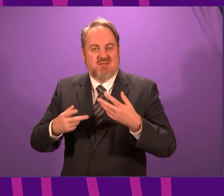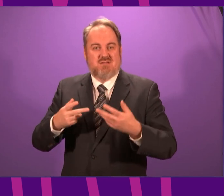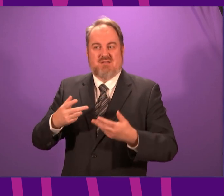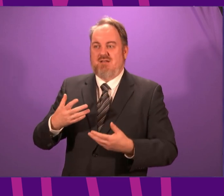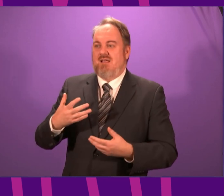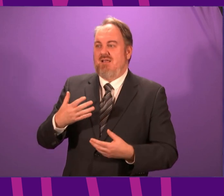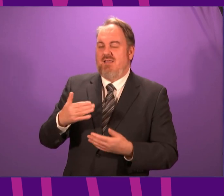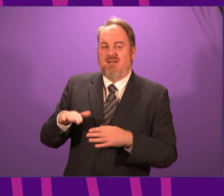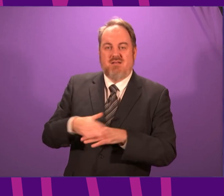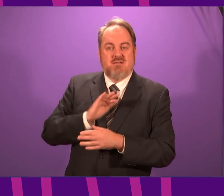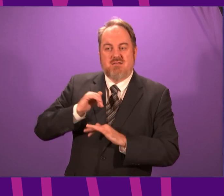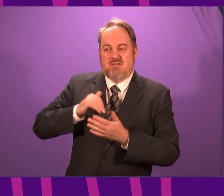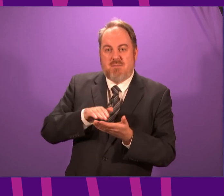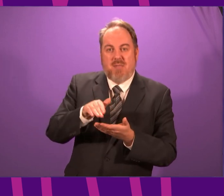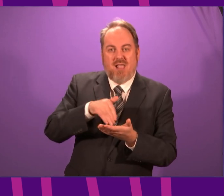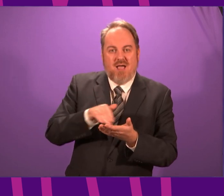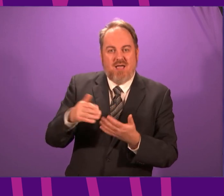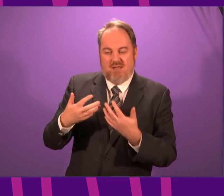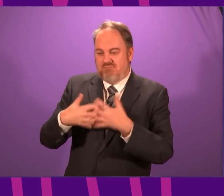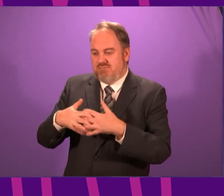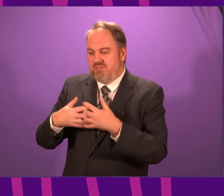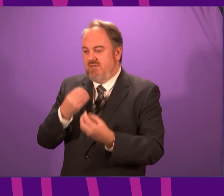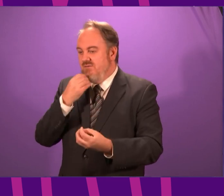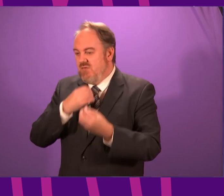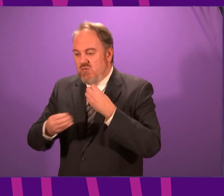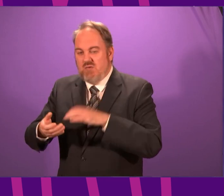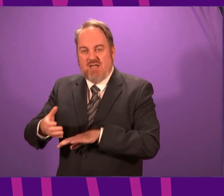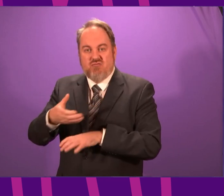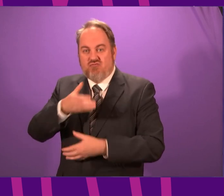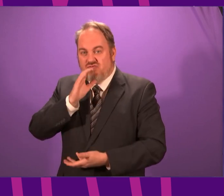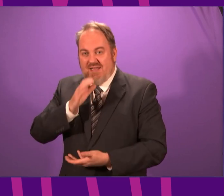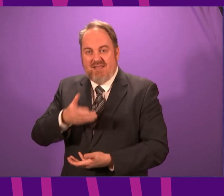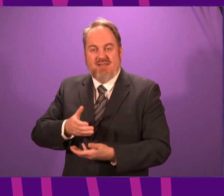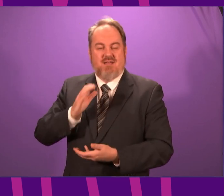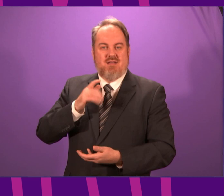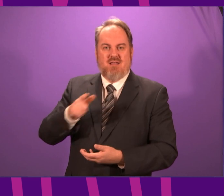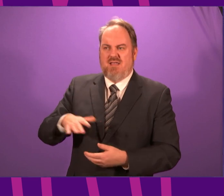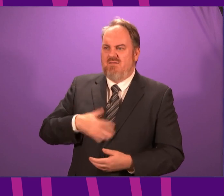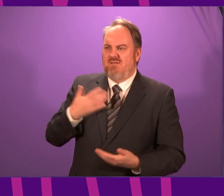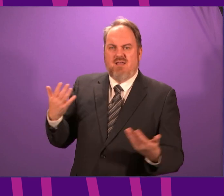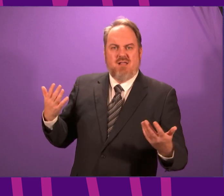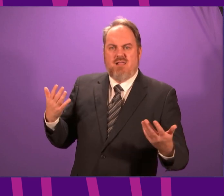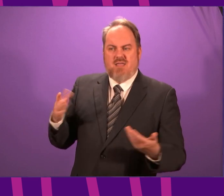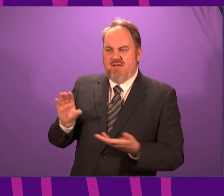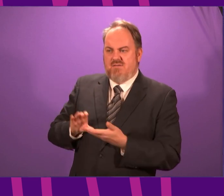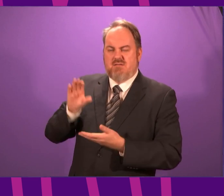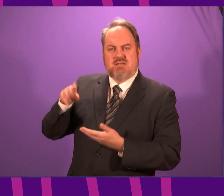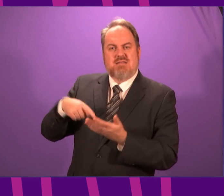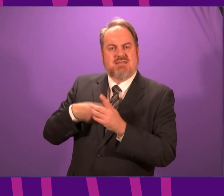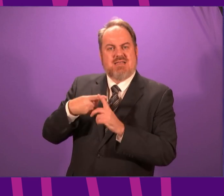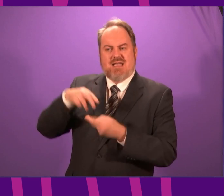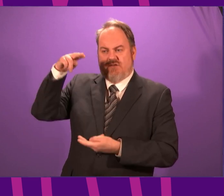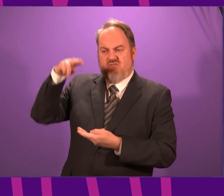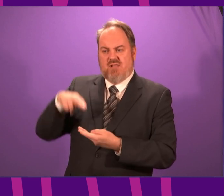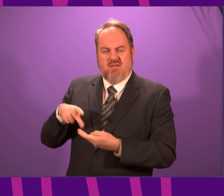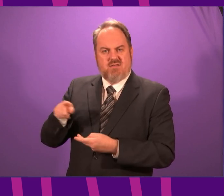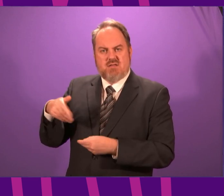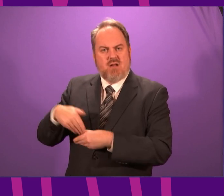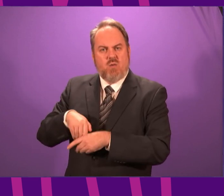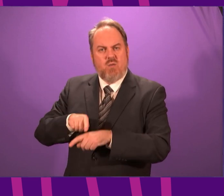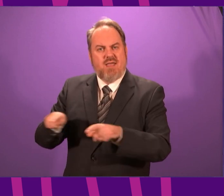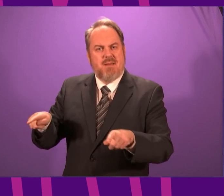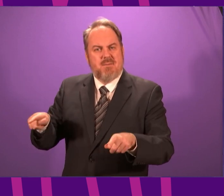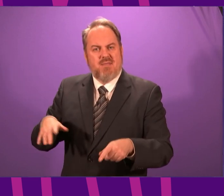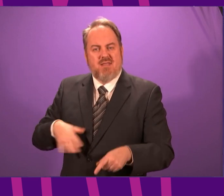carry significant stock, that they have been left out of the support schemes such as rates relief. If the supply chain